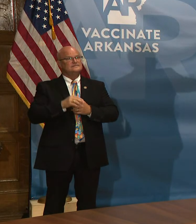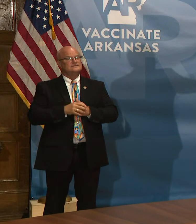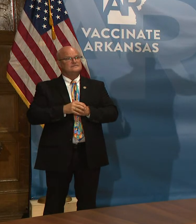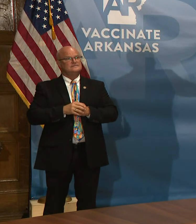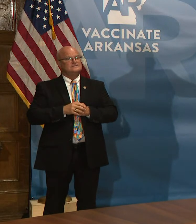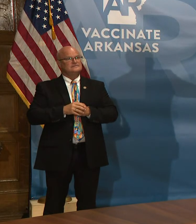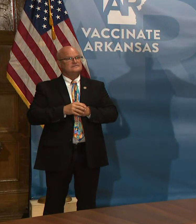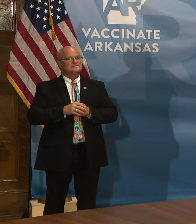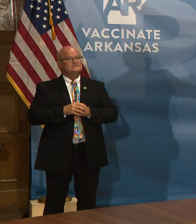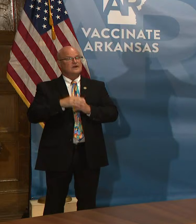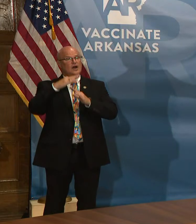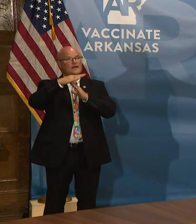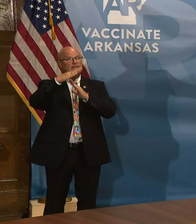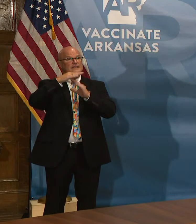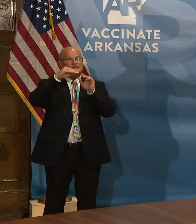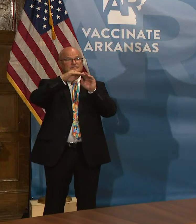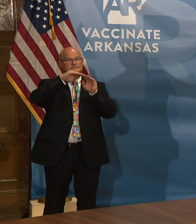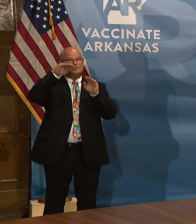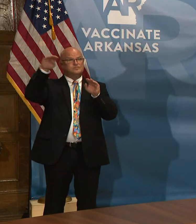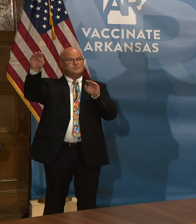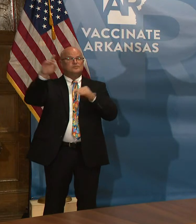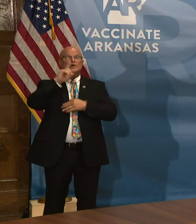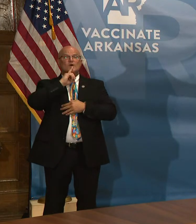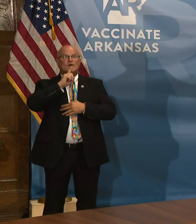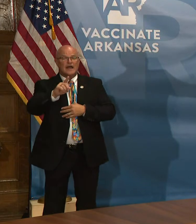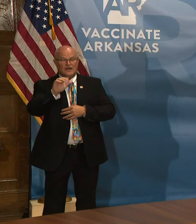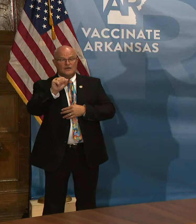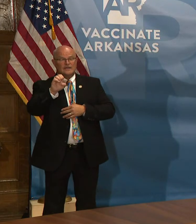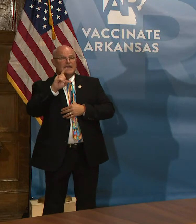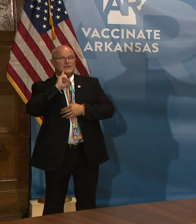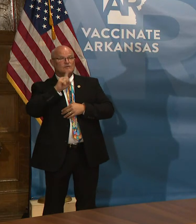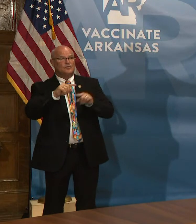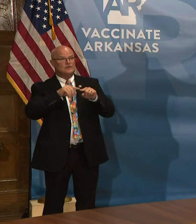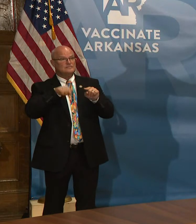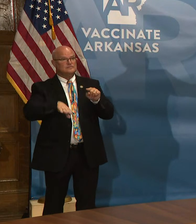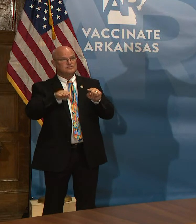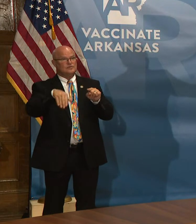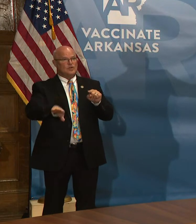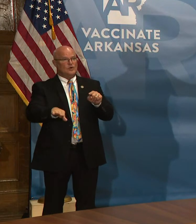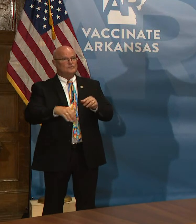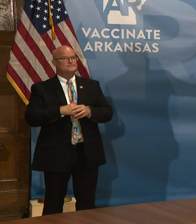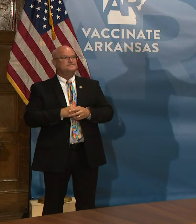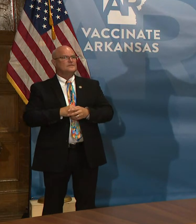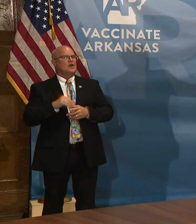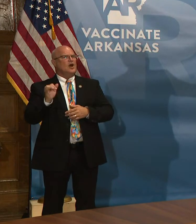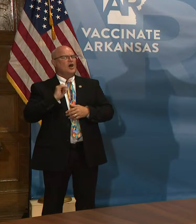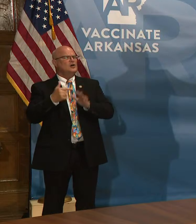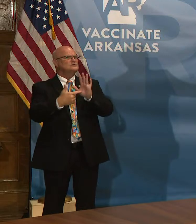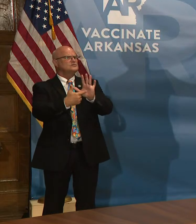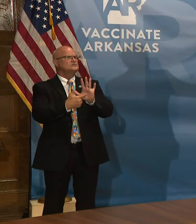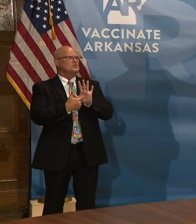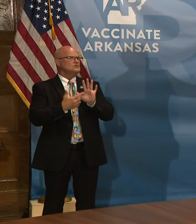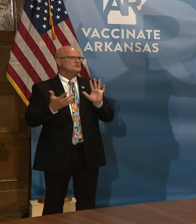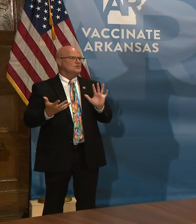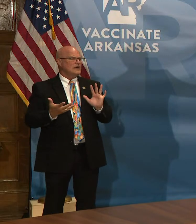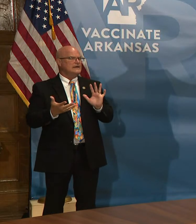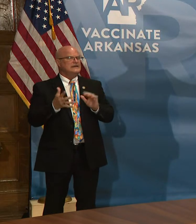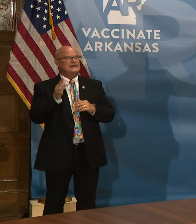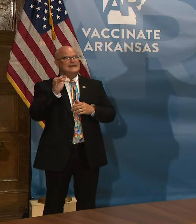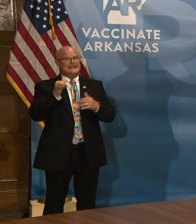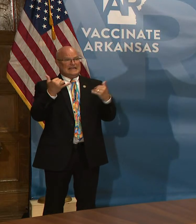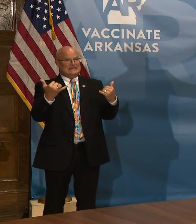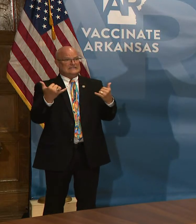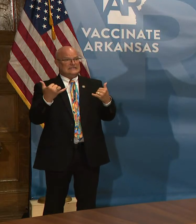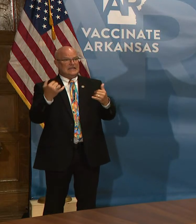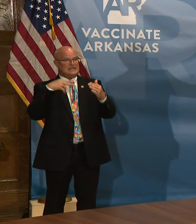is on the top line, and of course the actual case report is below. And then what it also shows you is